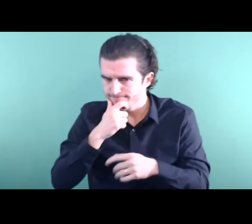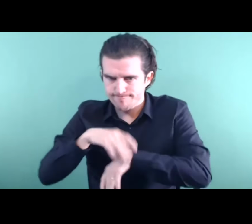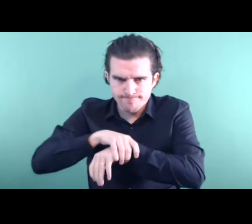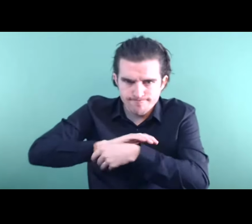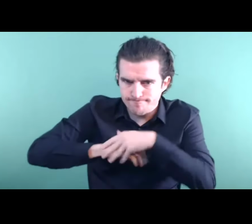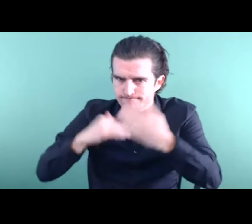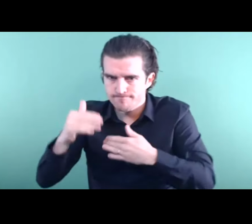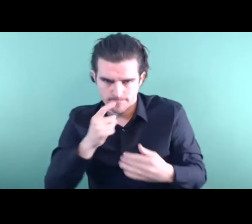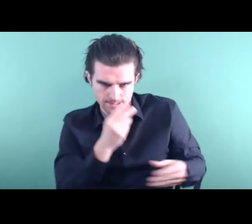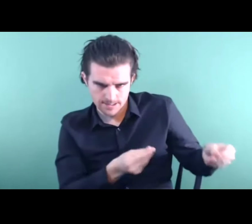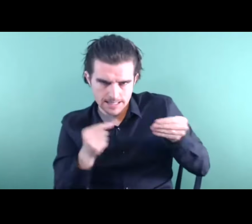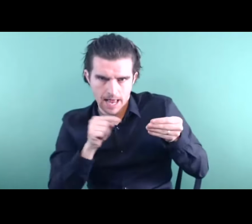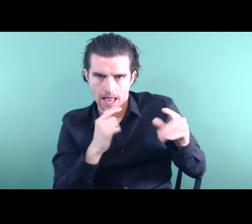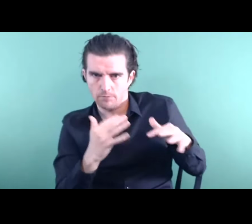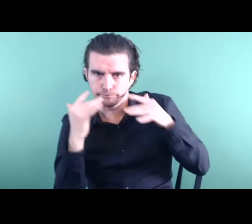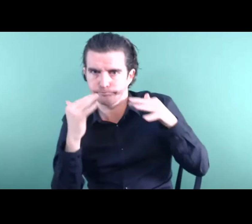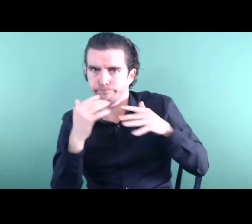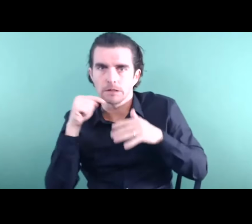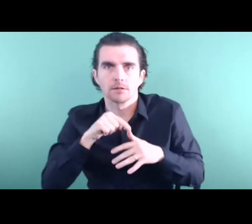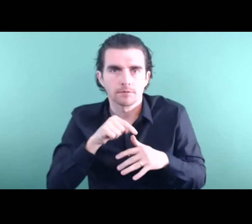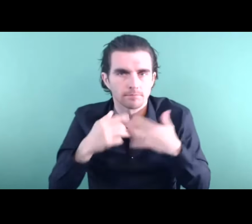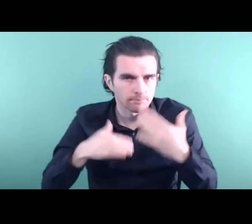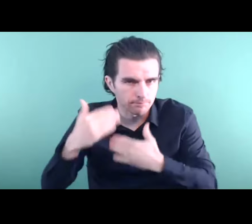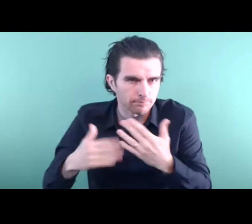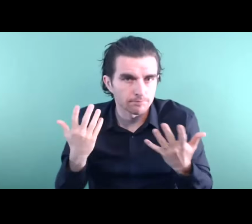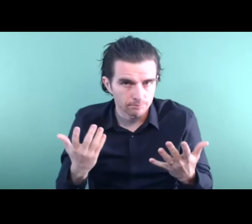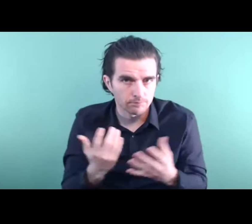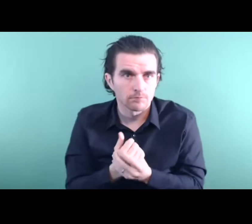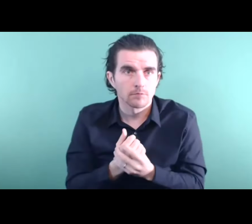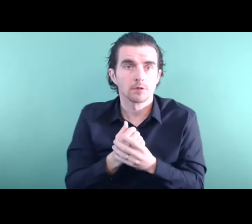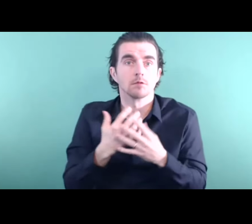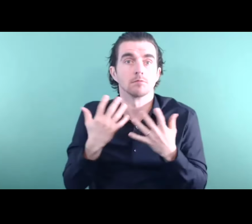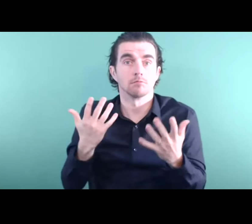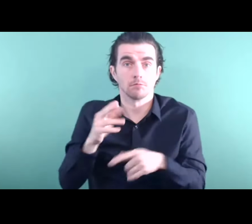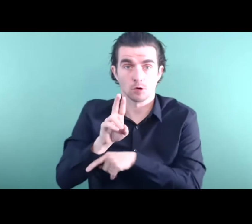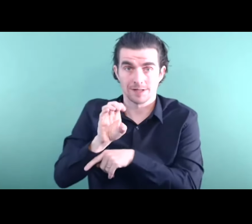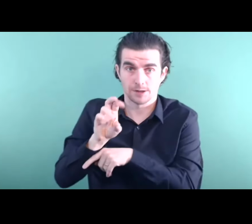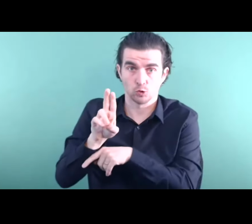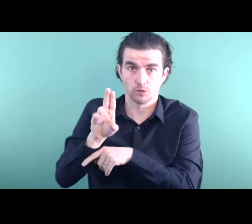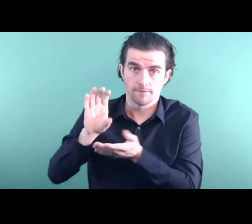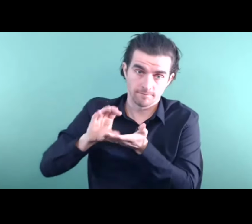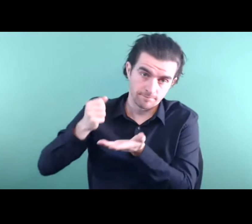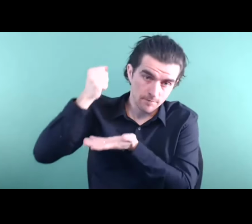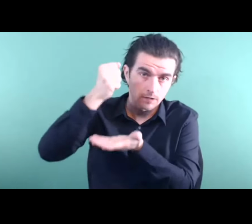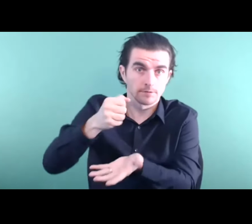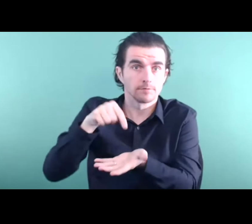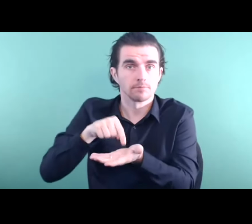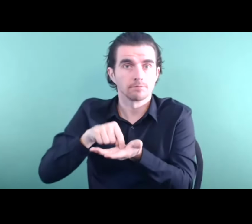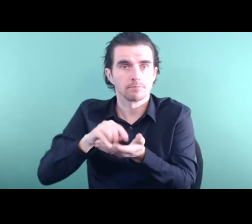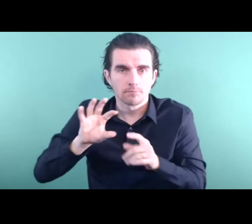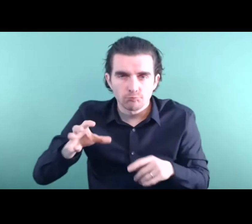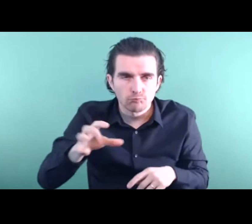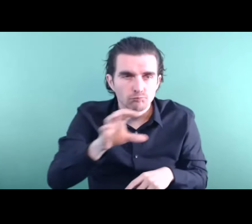I think every country report has included a reference to persons with disabilities. And this will play